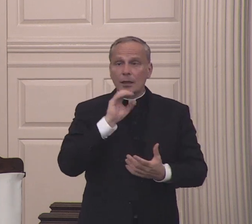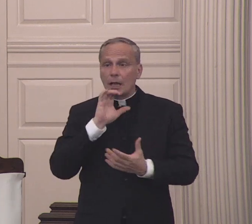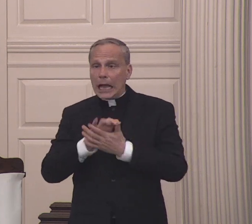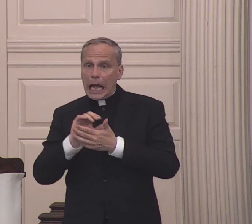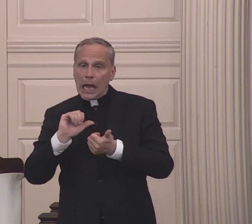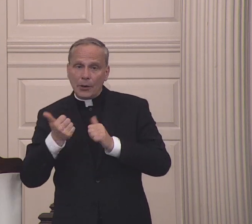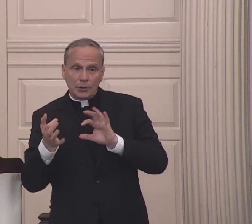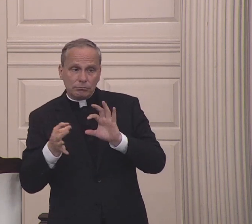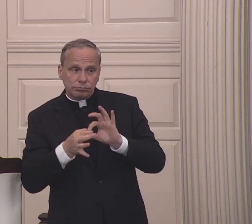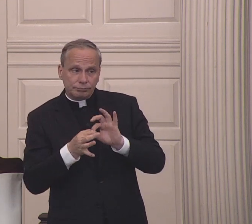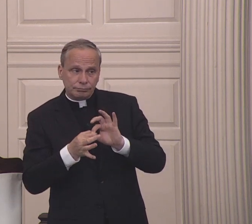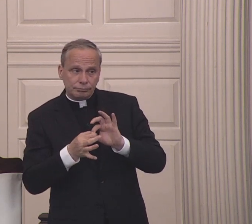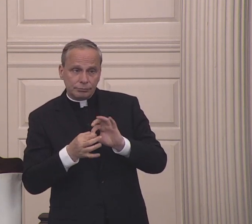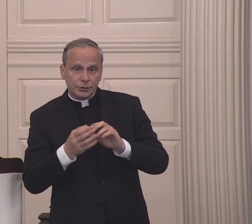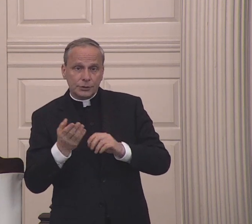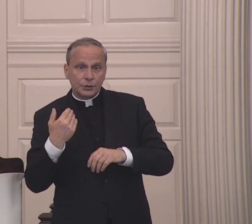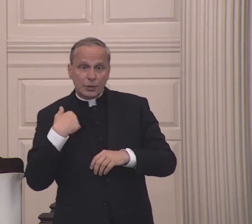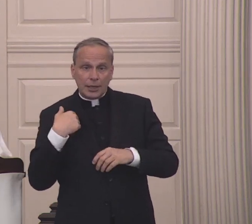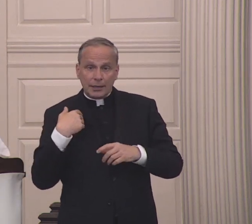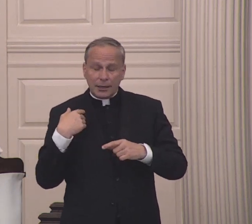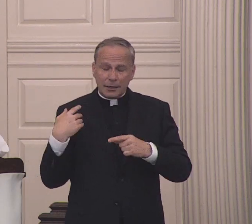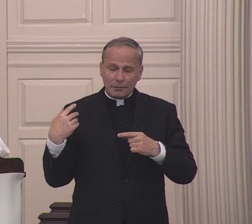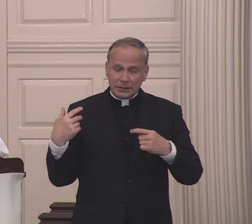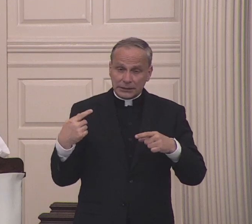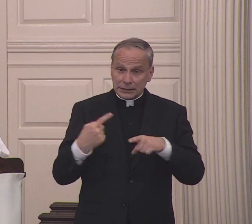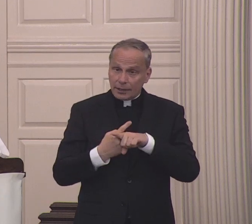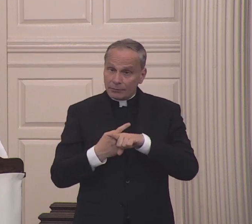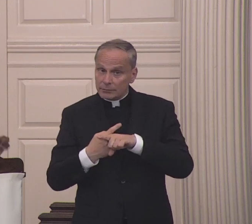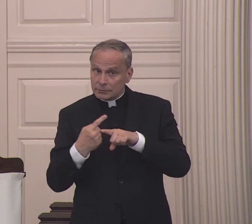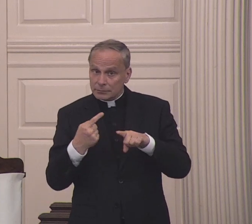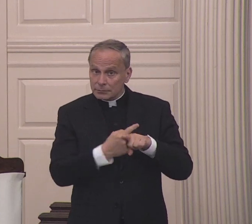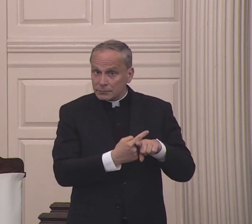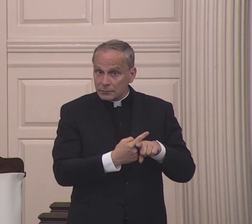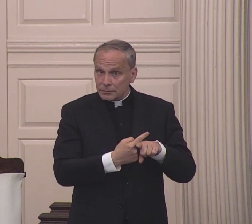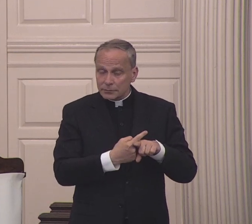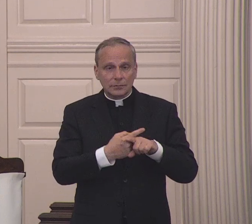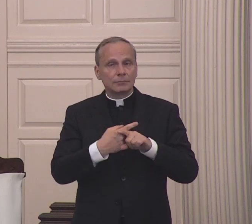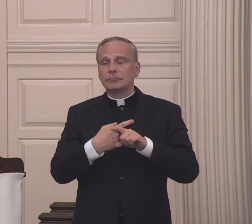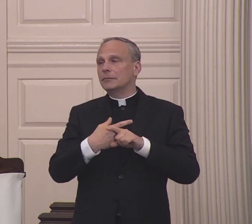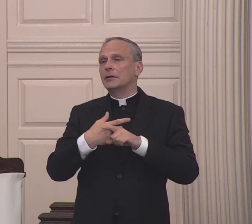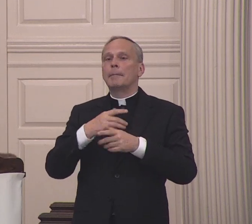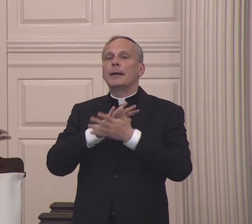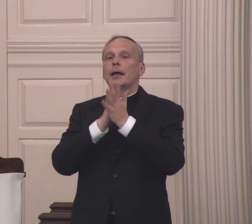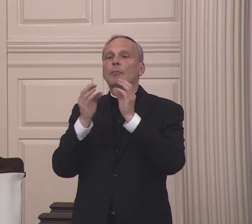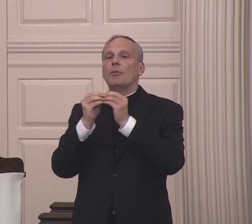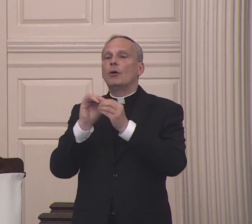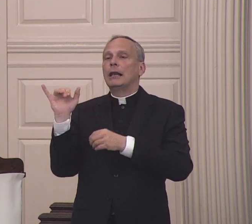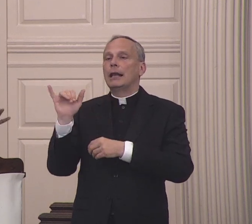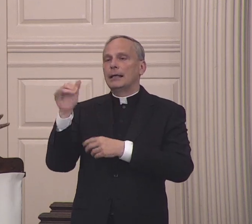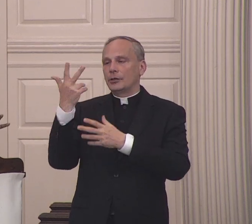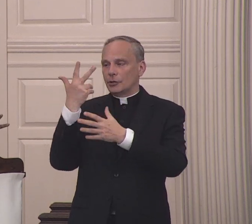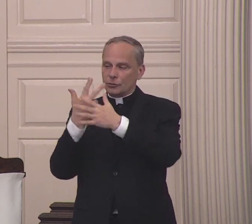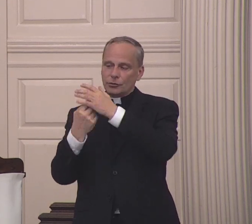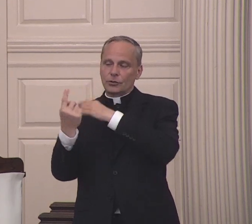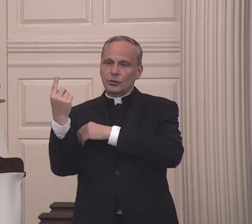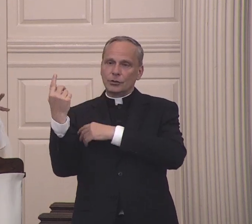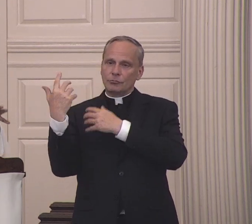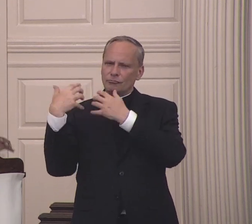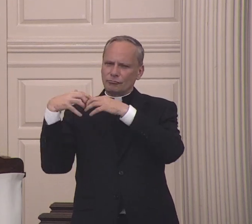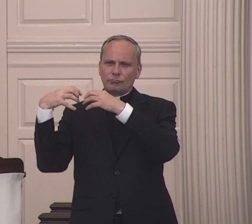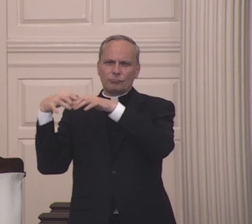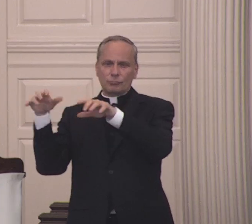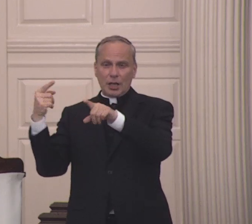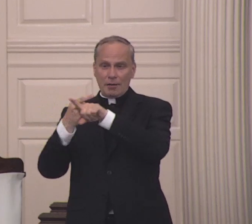relate? Do you have any conflict? Copy something from the Trinity. The three persons work very well without